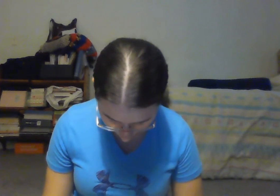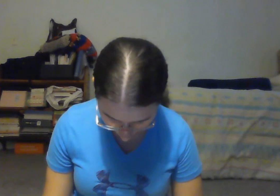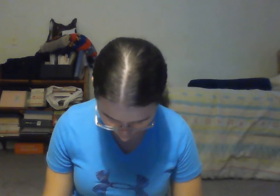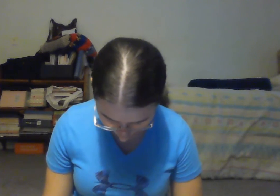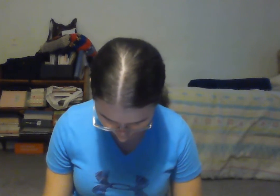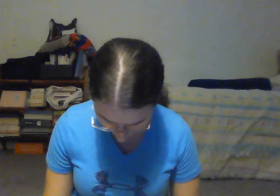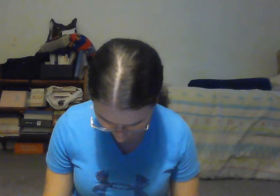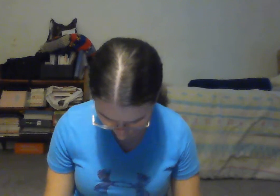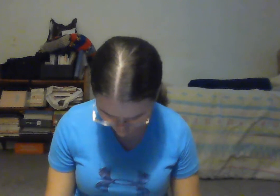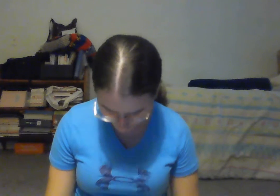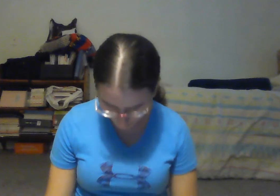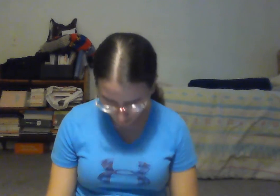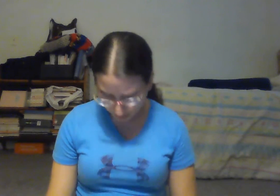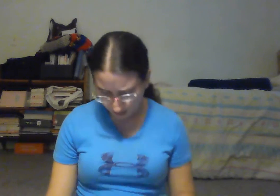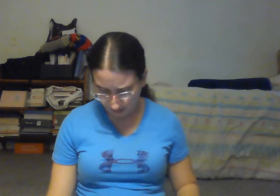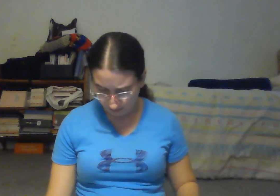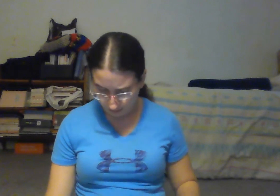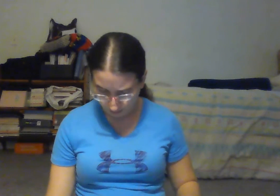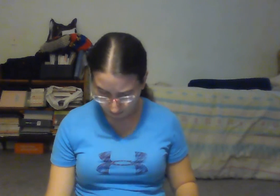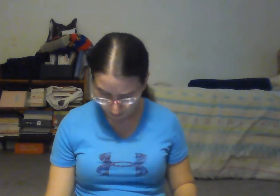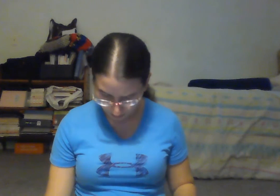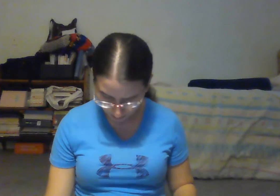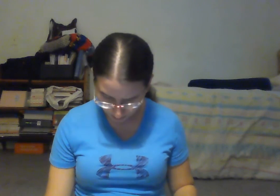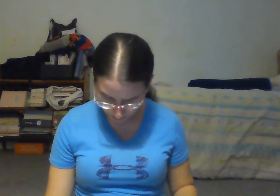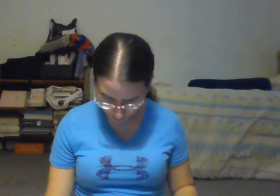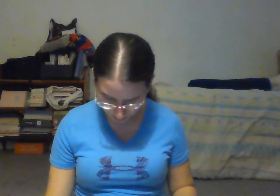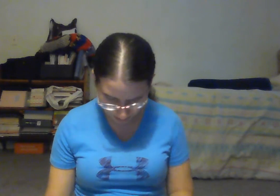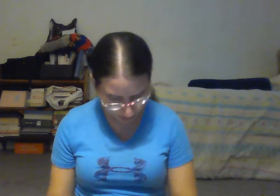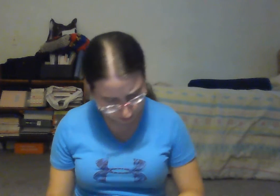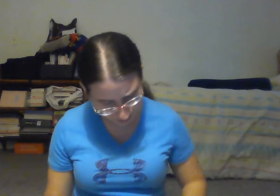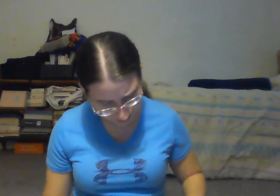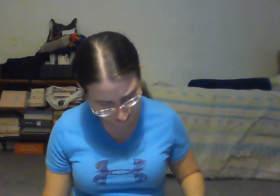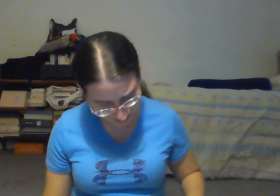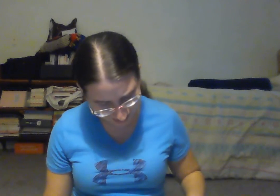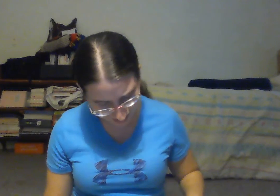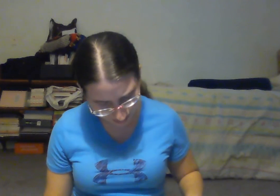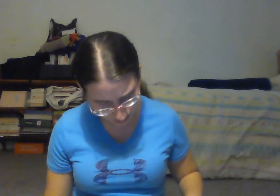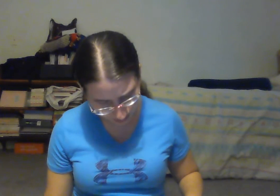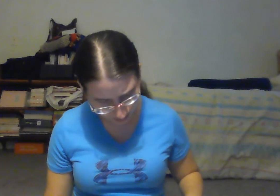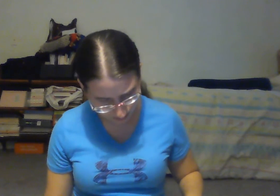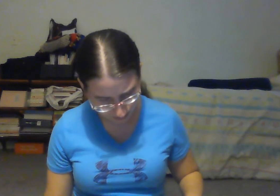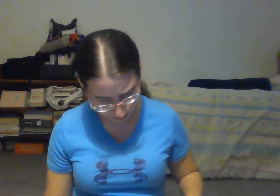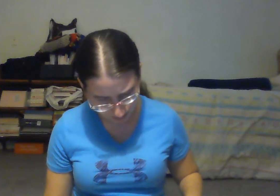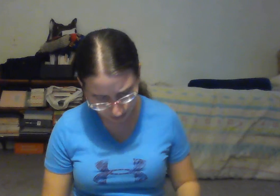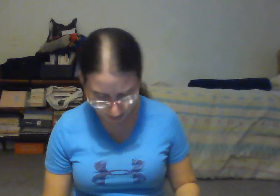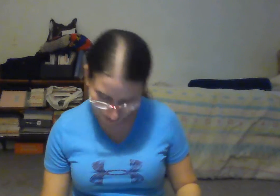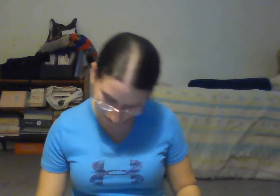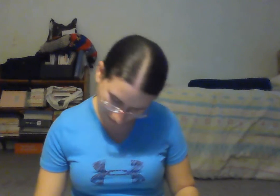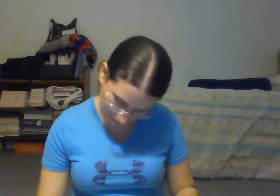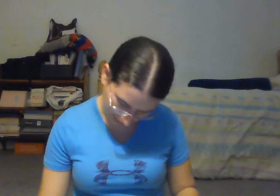I have book 3. I have 3 book. We already did that earlier. That was using